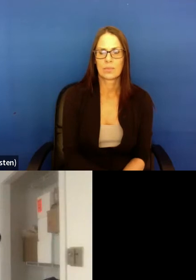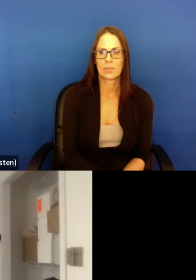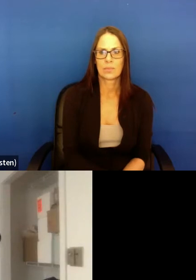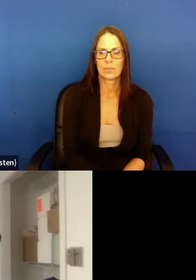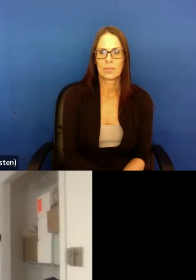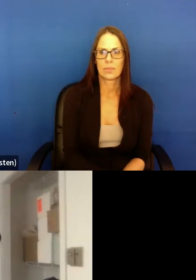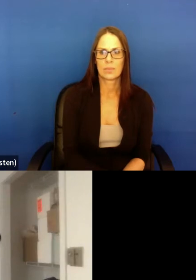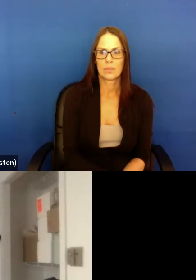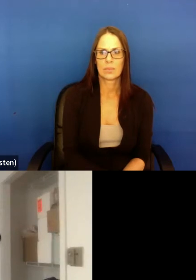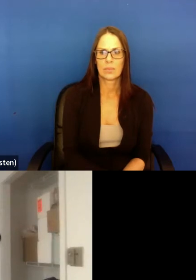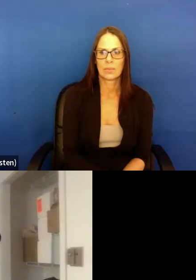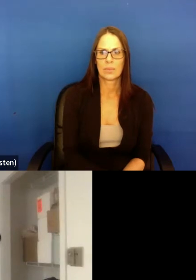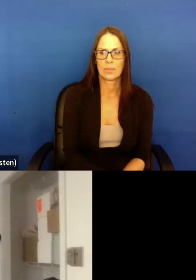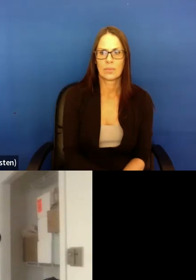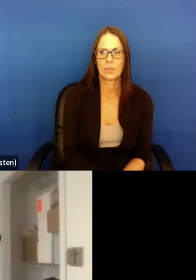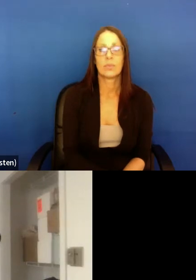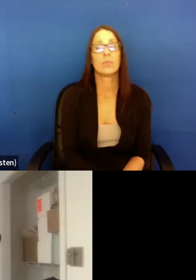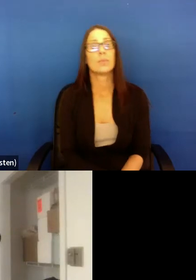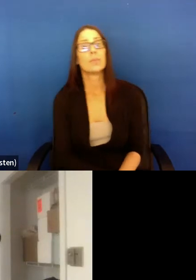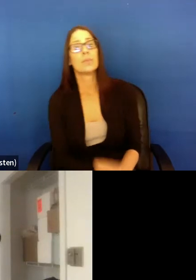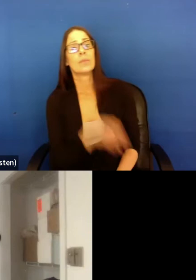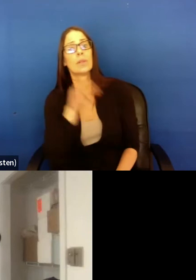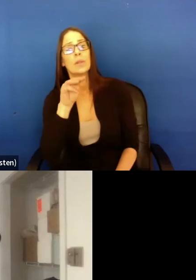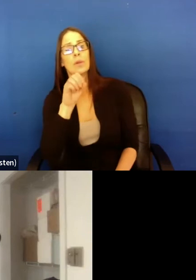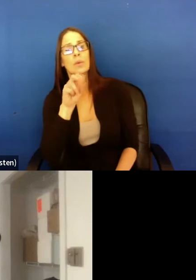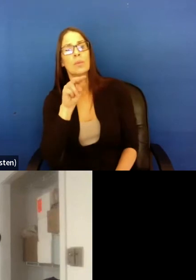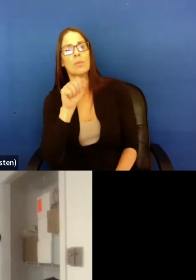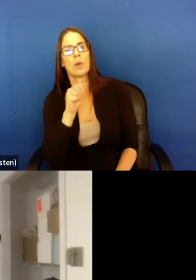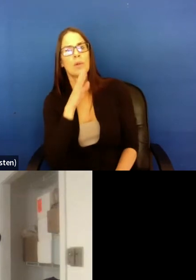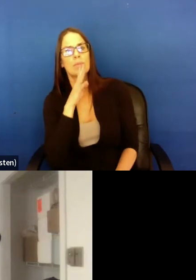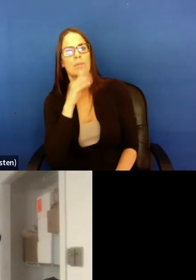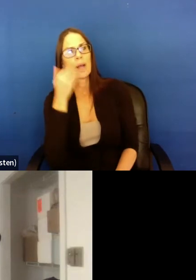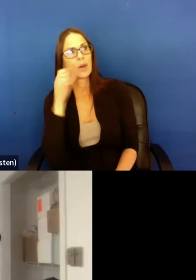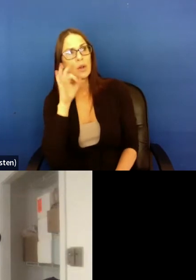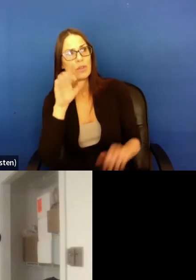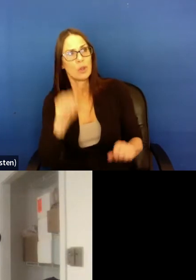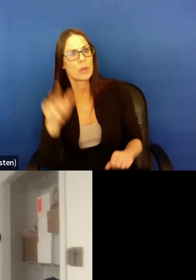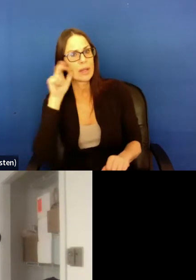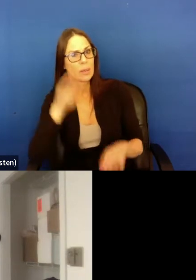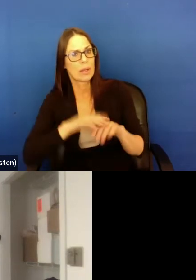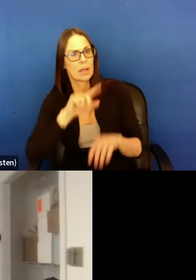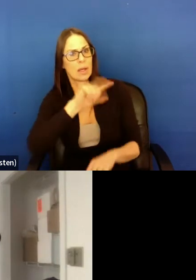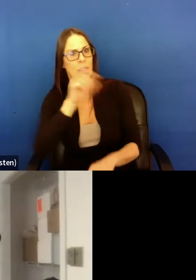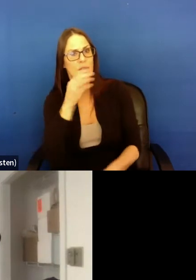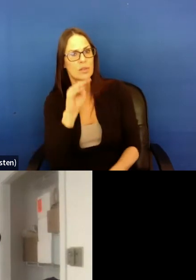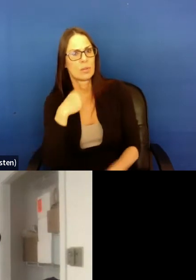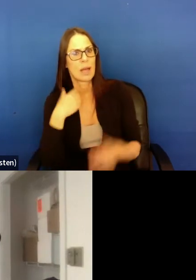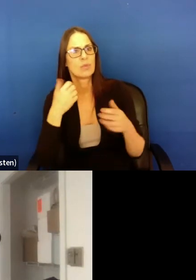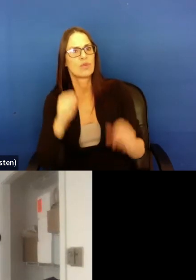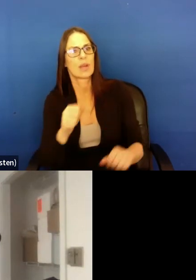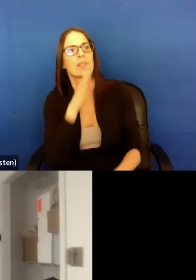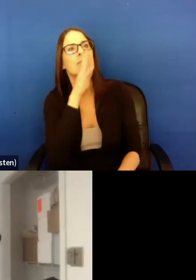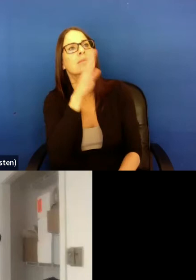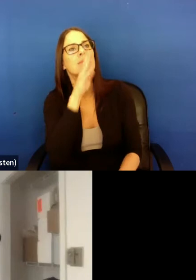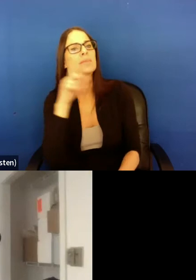Yes, please. Okay, so this is Mona. I don't know if you can hear me on Zoom. I'm trying to articulate loudly,